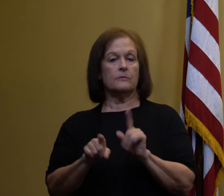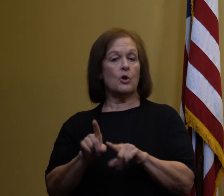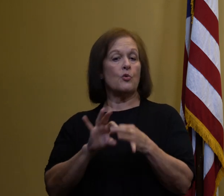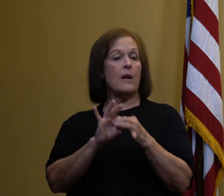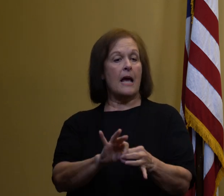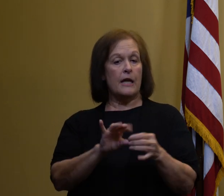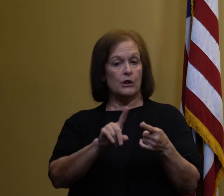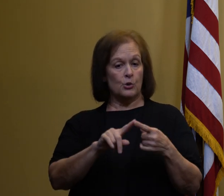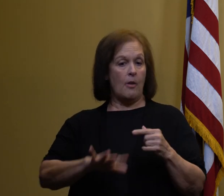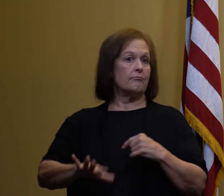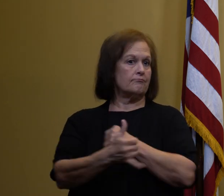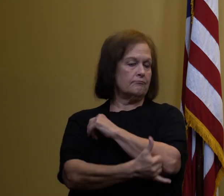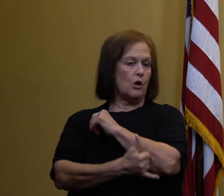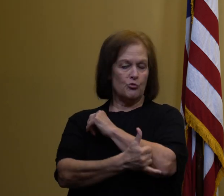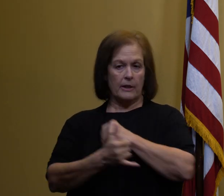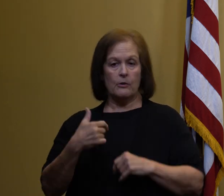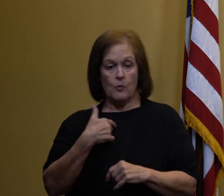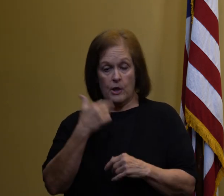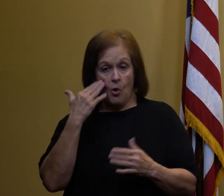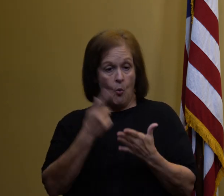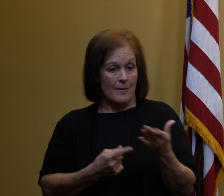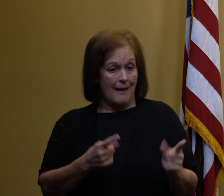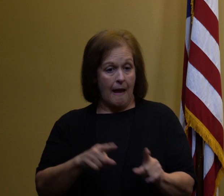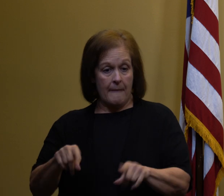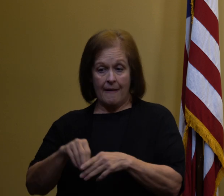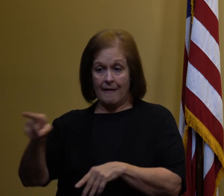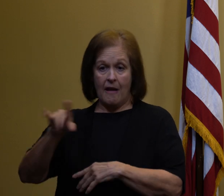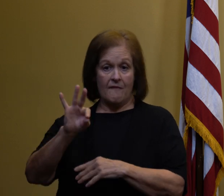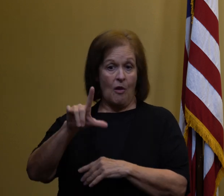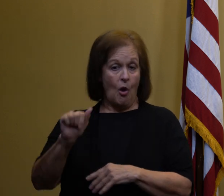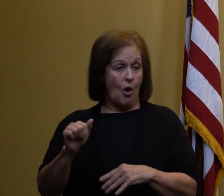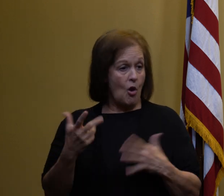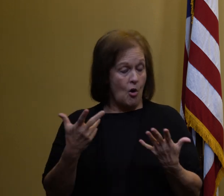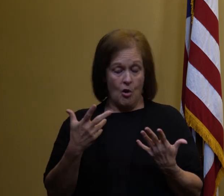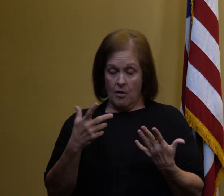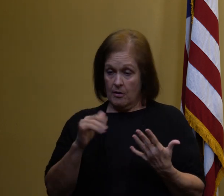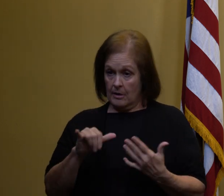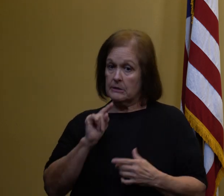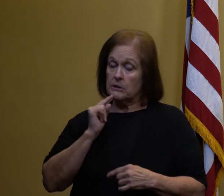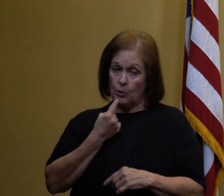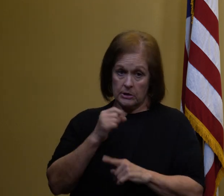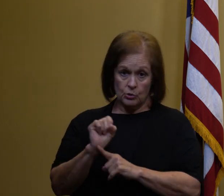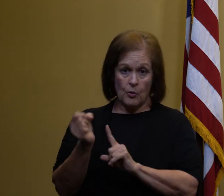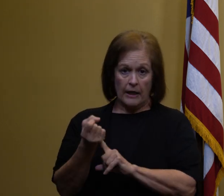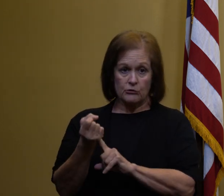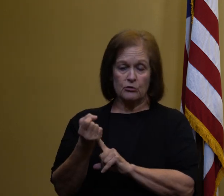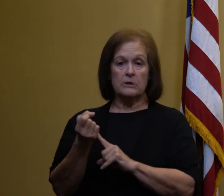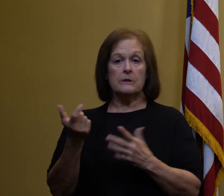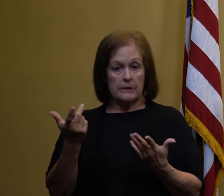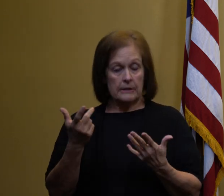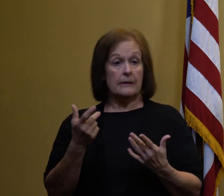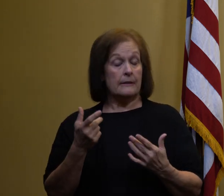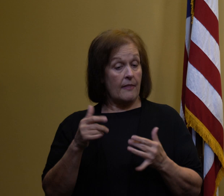to across this country. We know what's happening in Florida. We're not taking it lightly at all. Again, it could